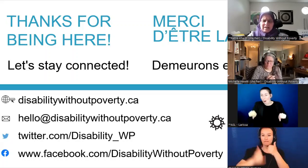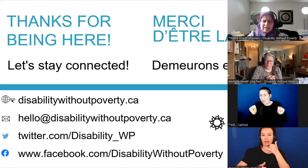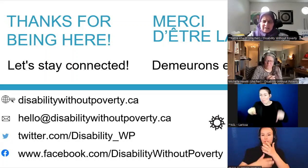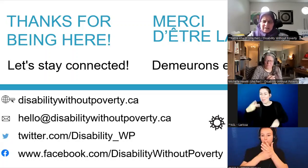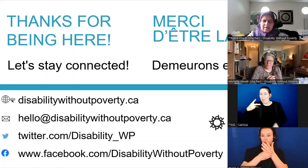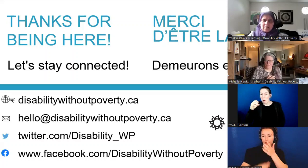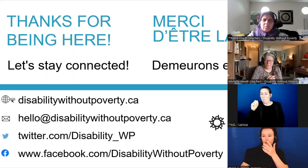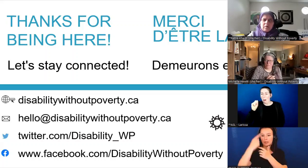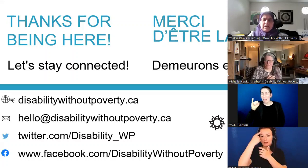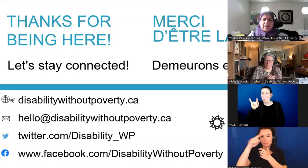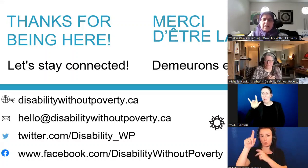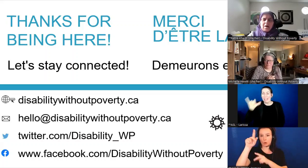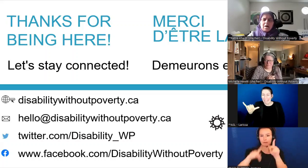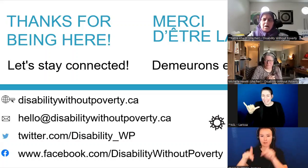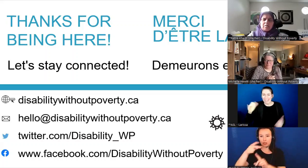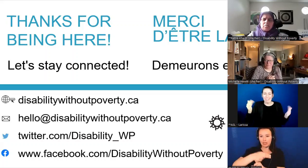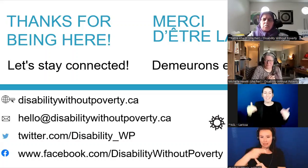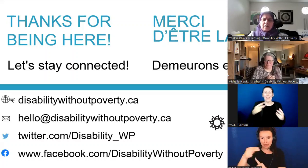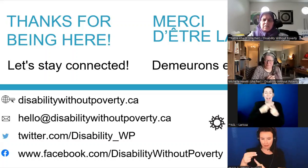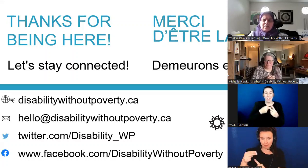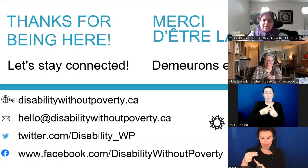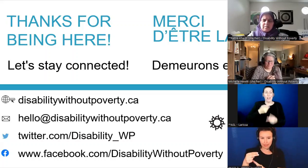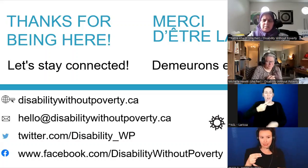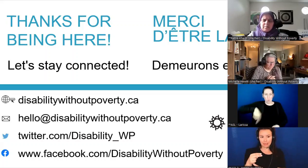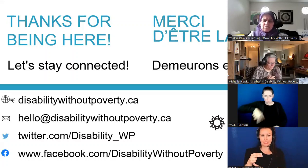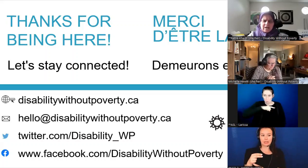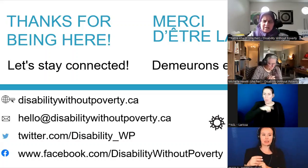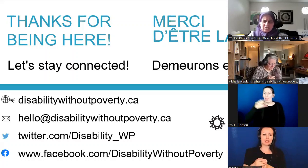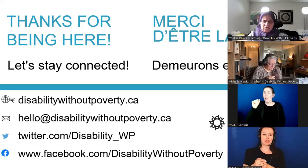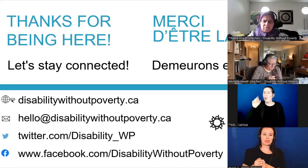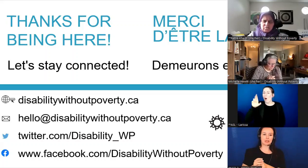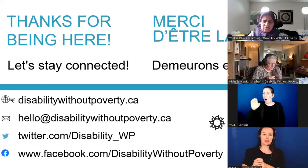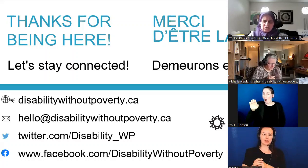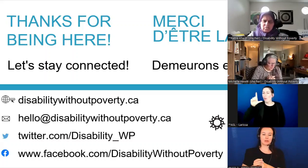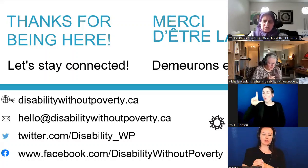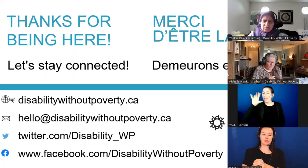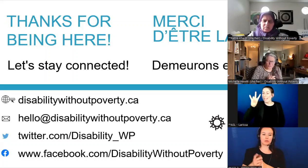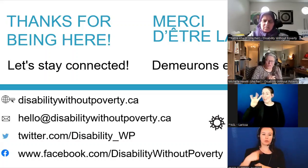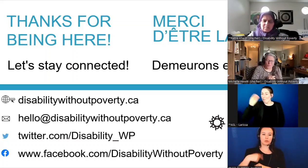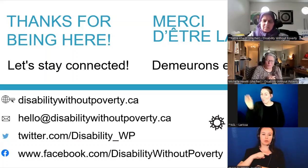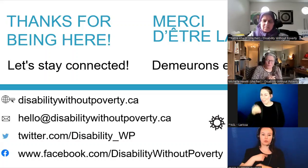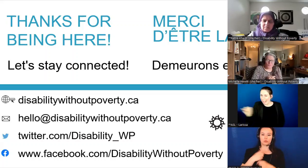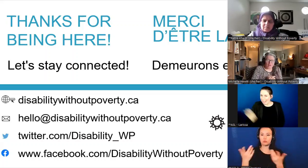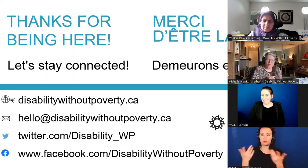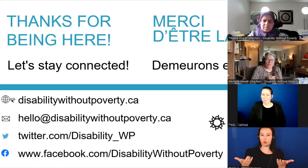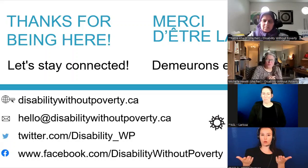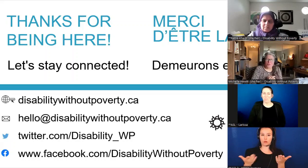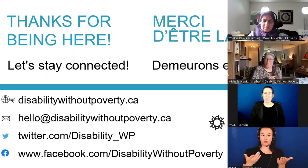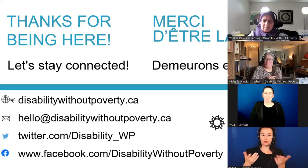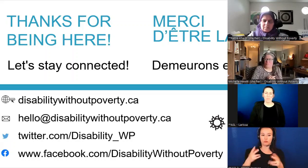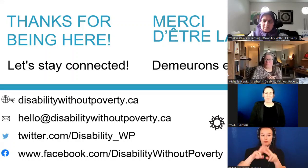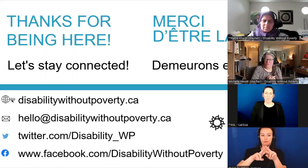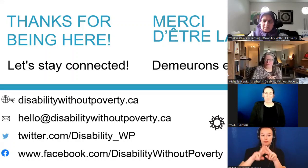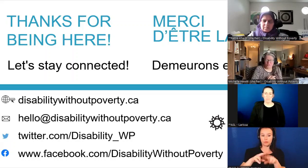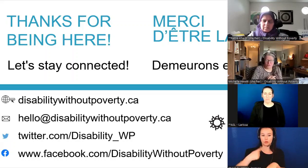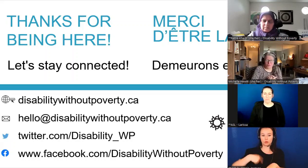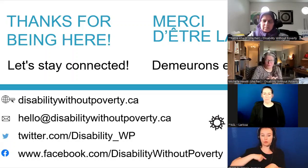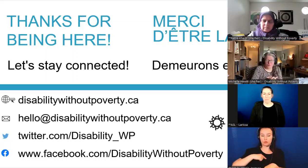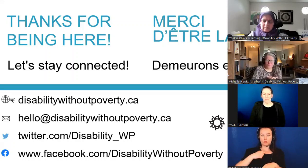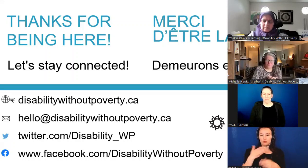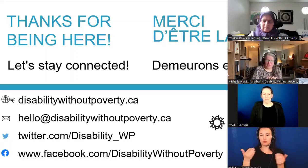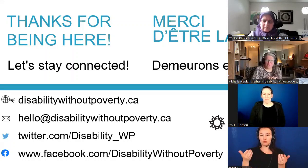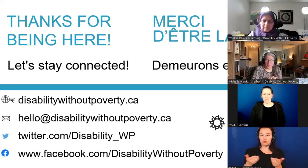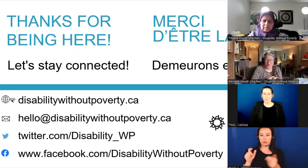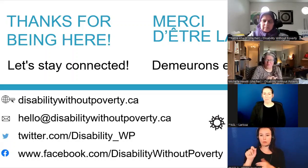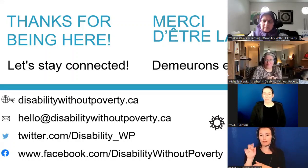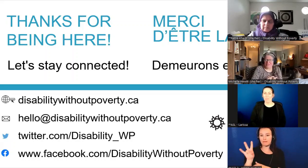Hashtag we are the 27%. So I just want to move into